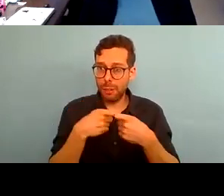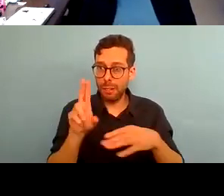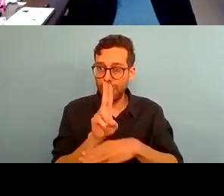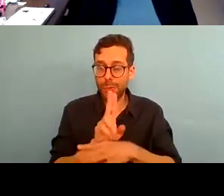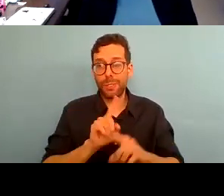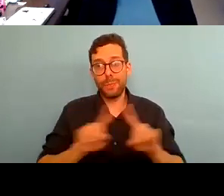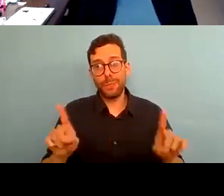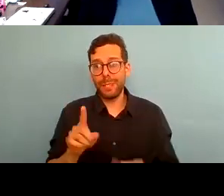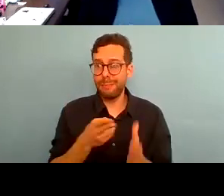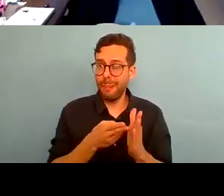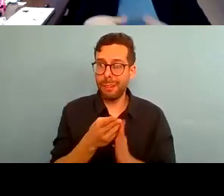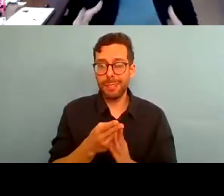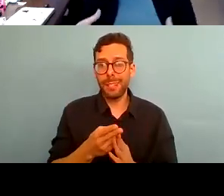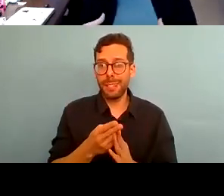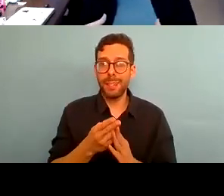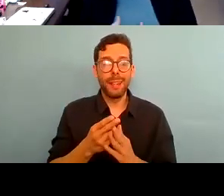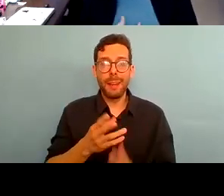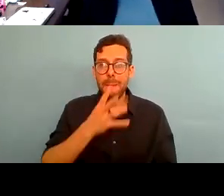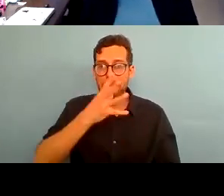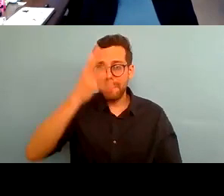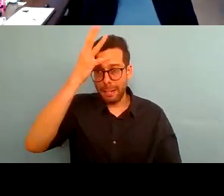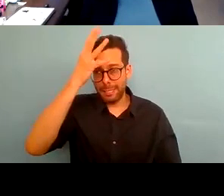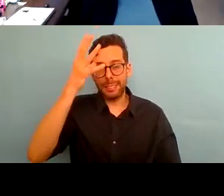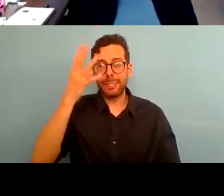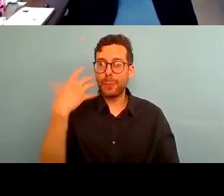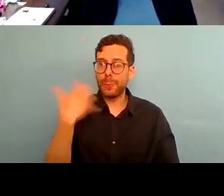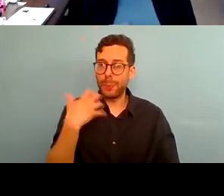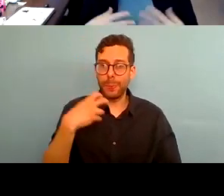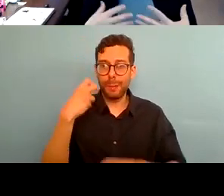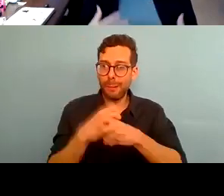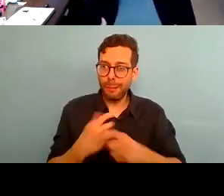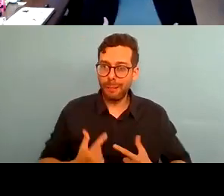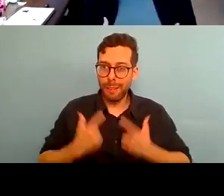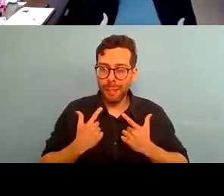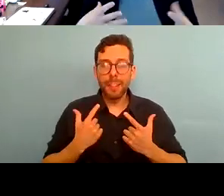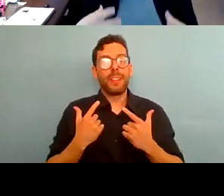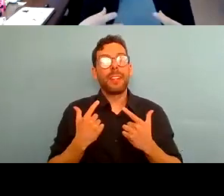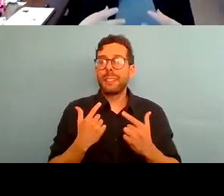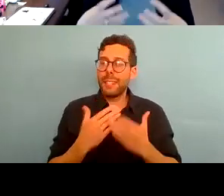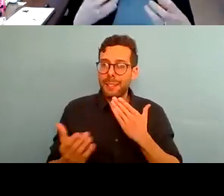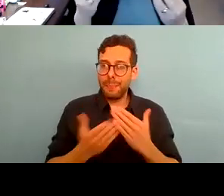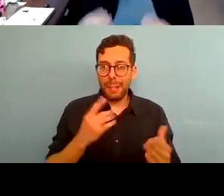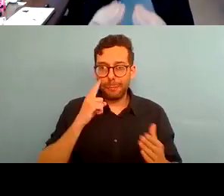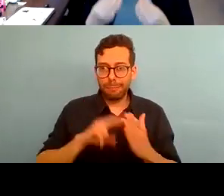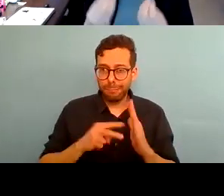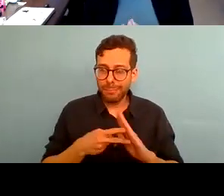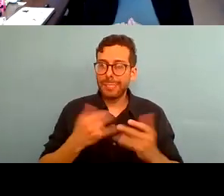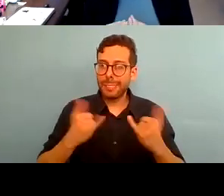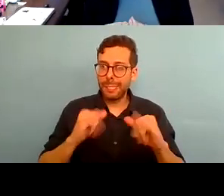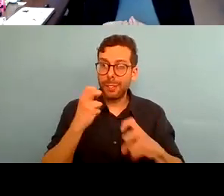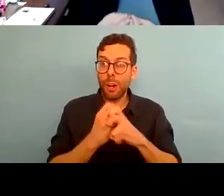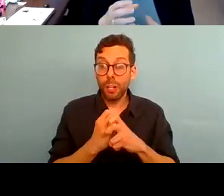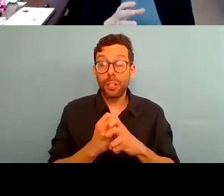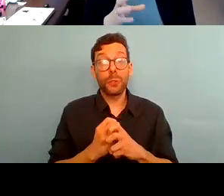parenting's hard. And even with the best of intentions, sometimes it's just hard. And so I think it's great to teach the child